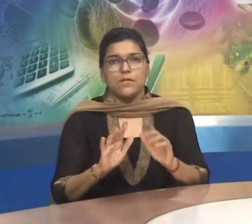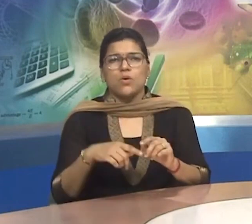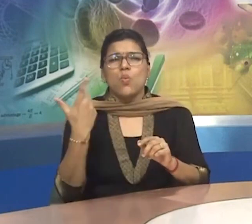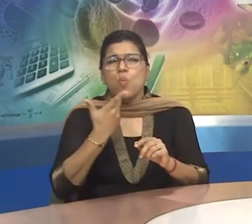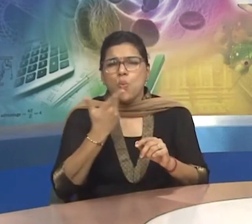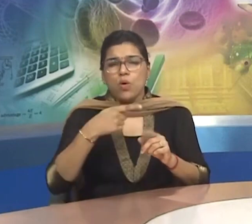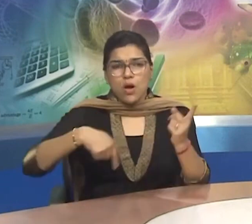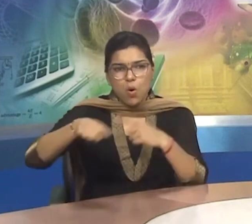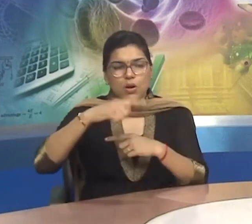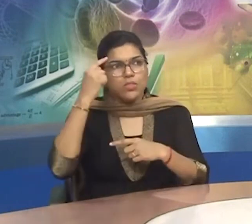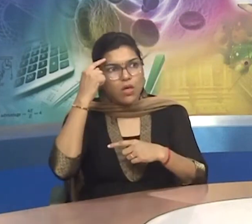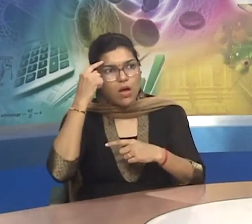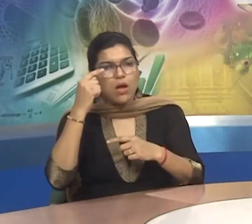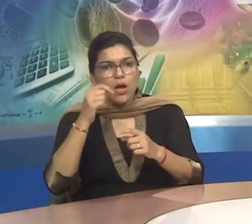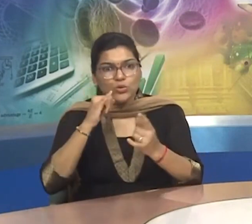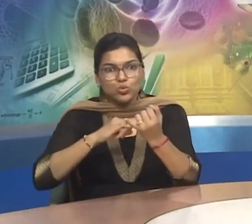So democracy cannot create any title,